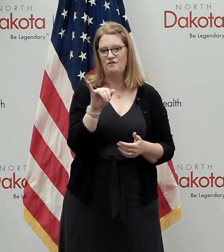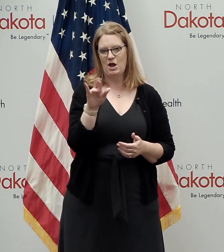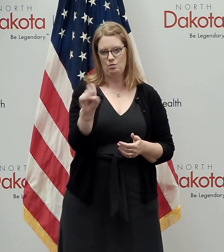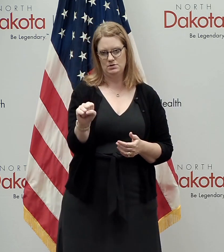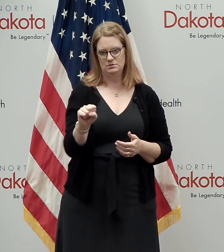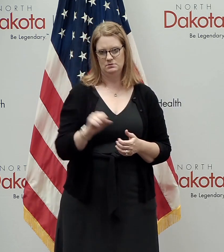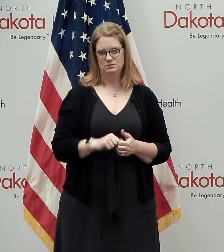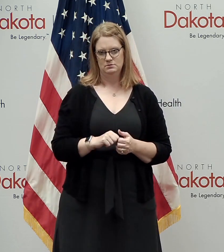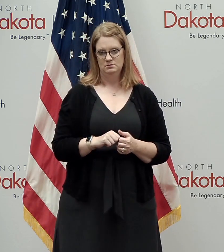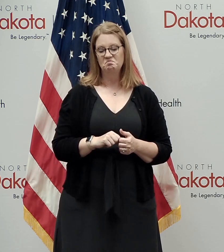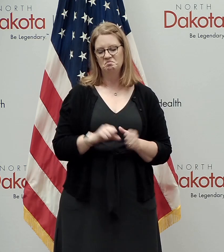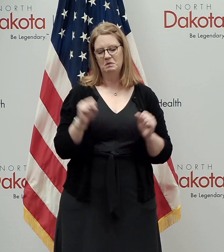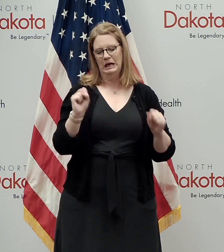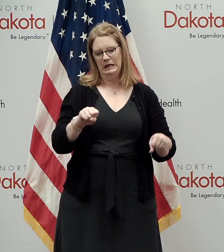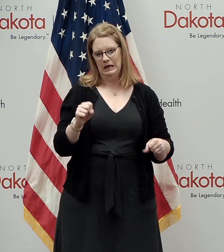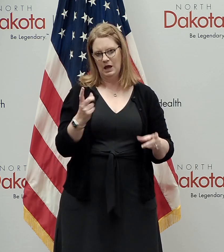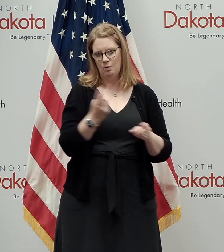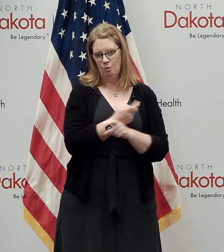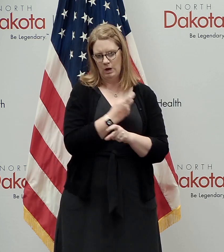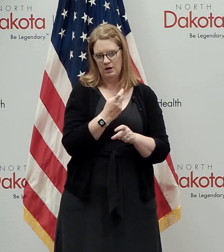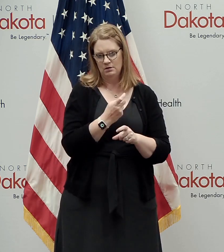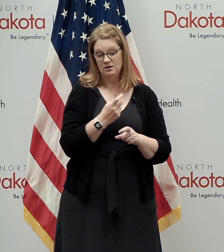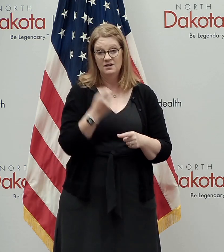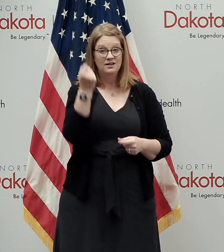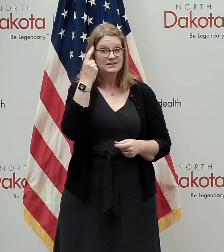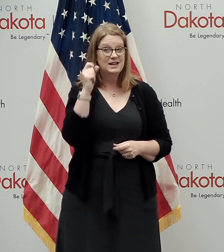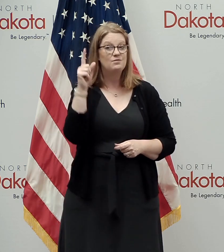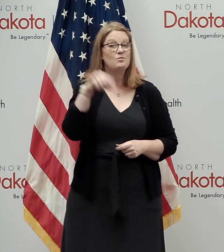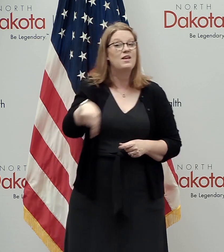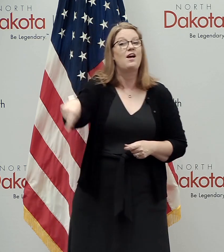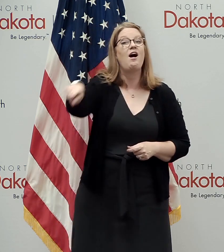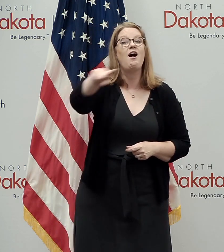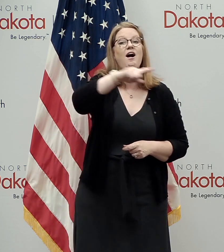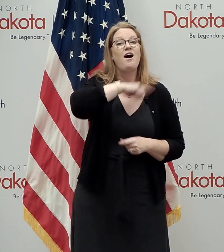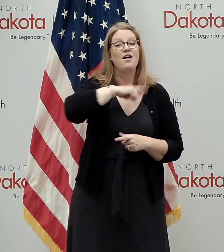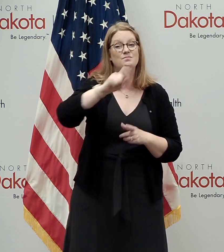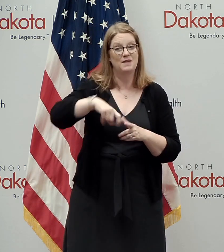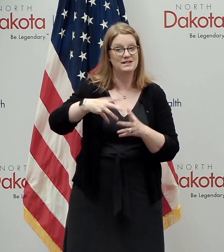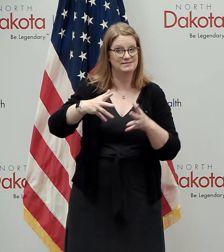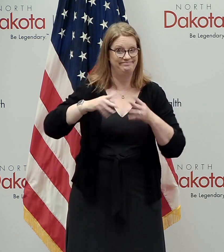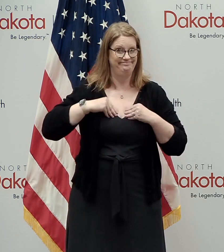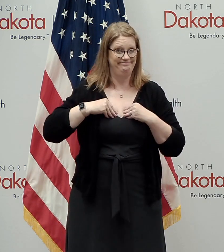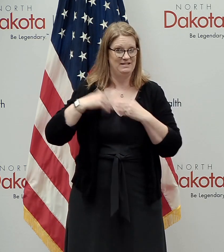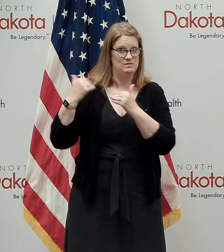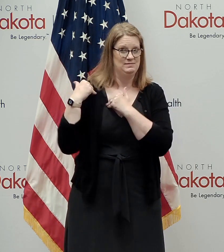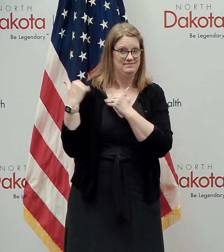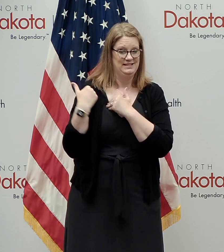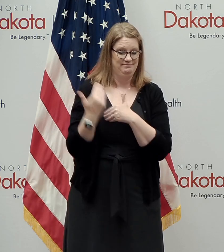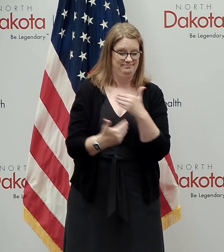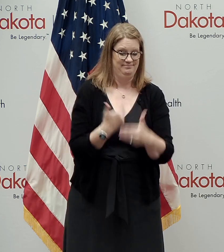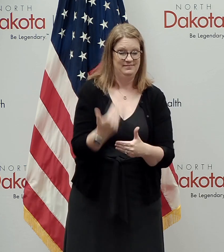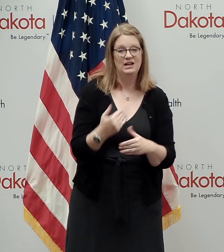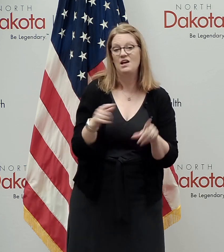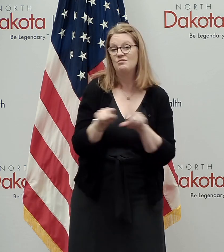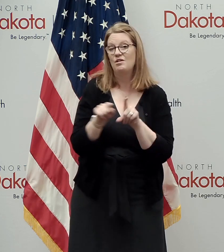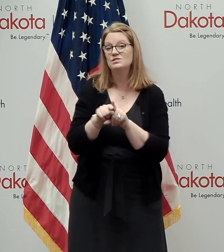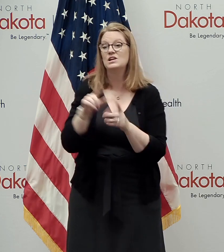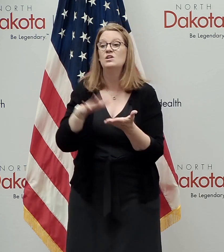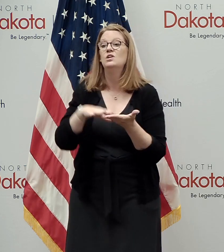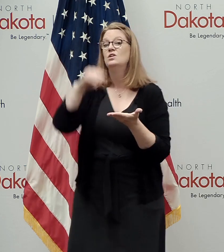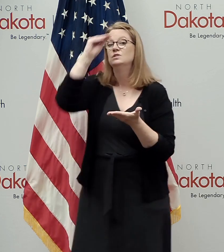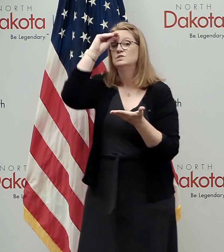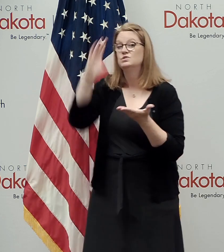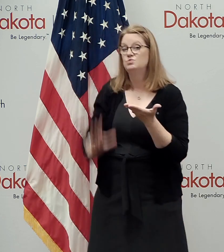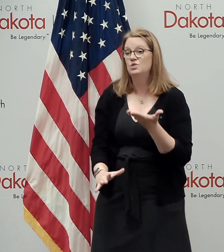can win this thing by all doing those things. But the most crucial thing is having the students being